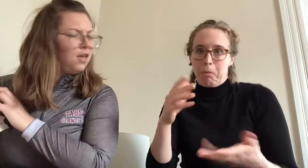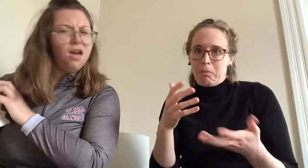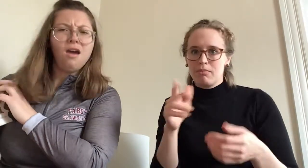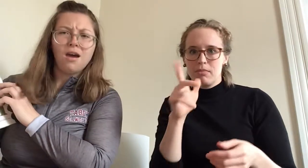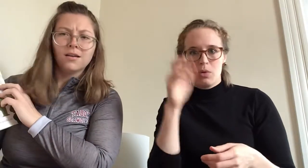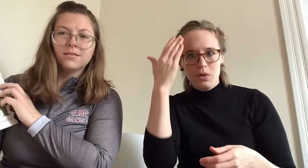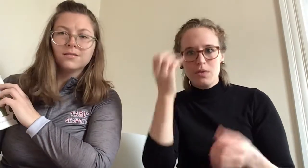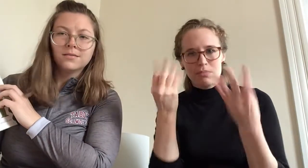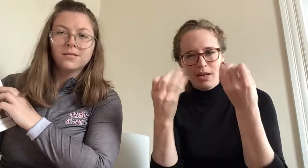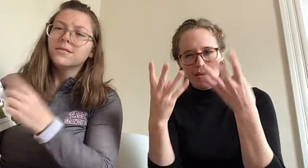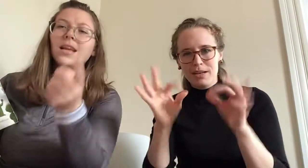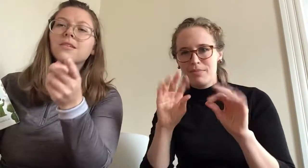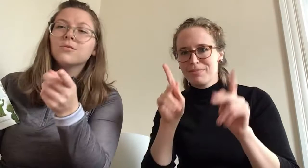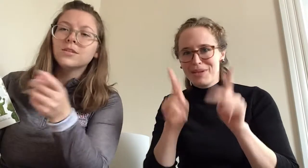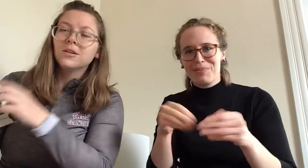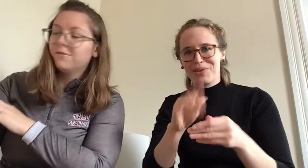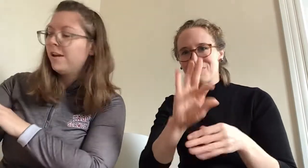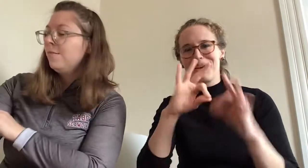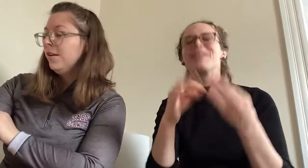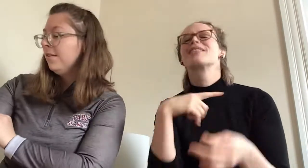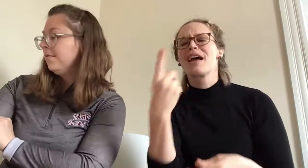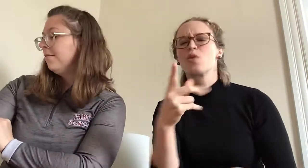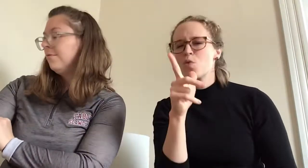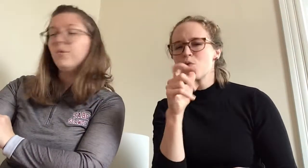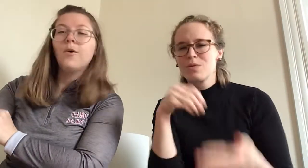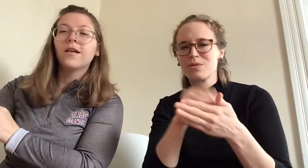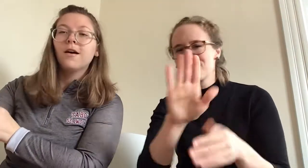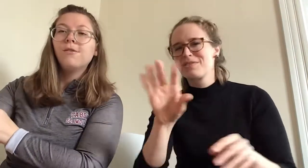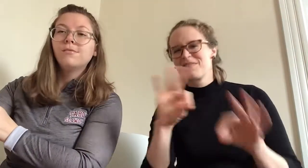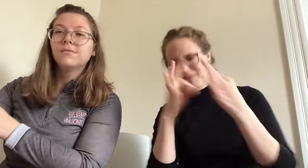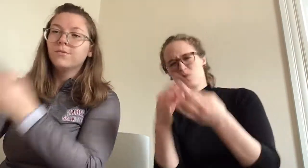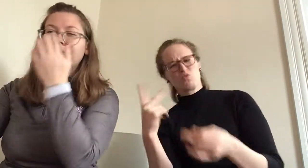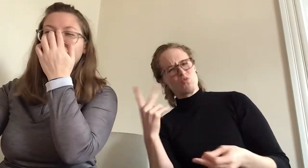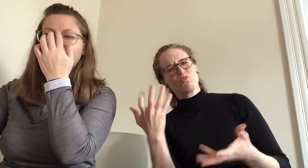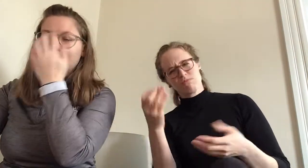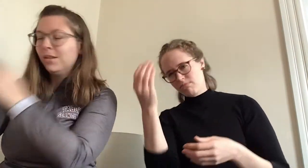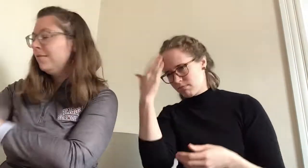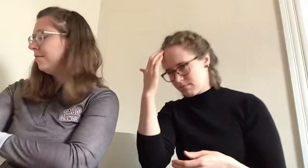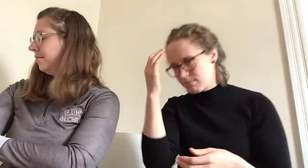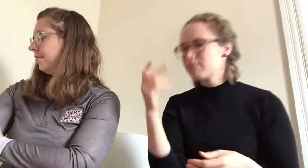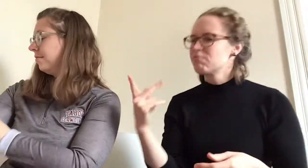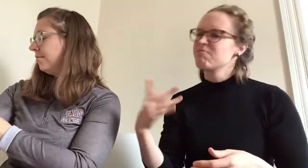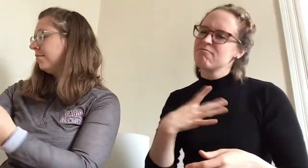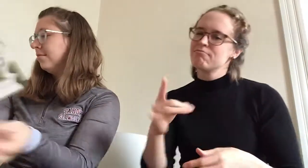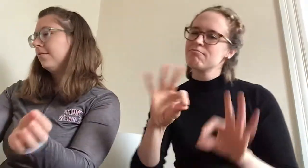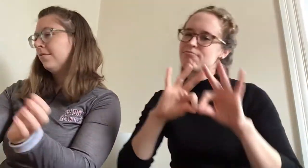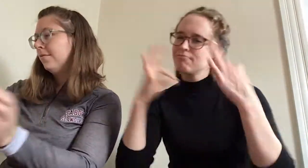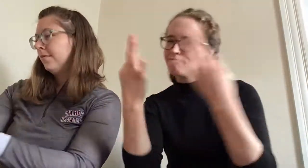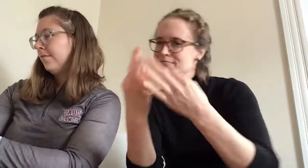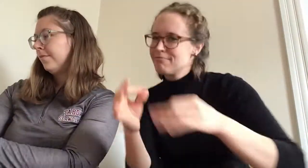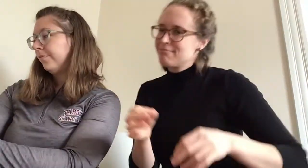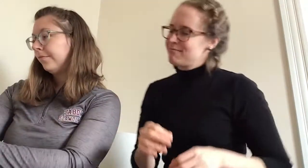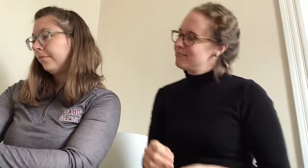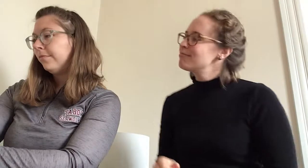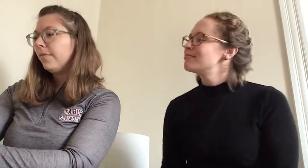Stepchildren. Yeah. Who knows? Many. Tell us who's in your family. We want to know. We like families.